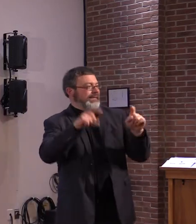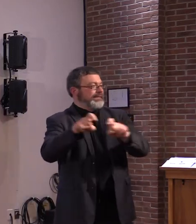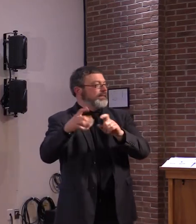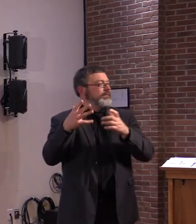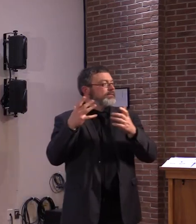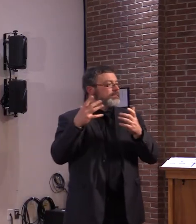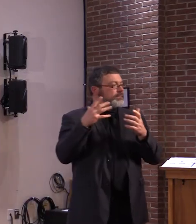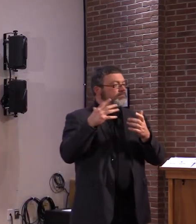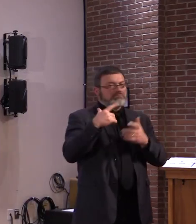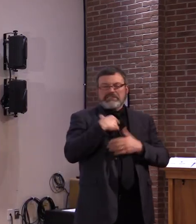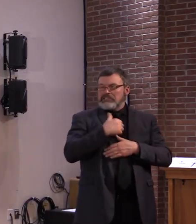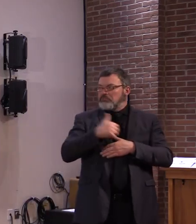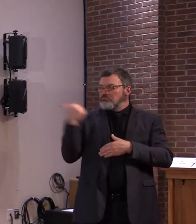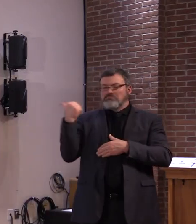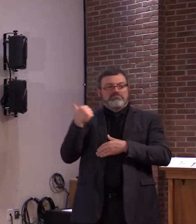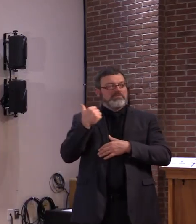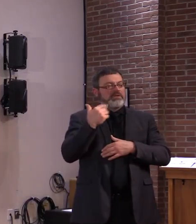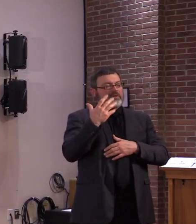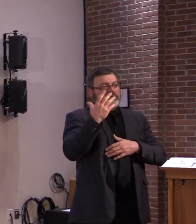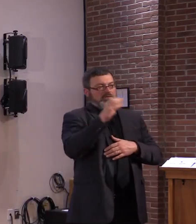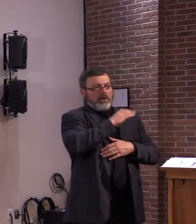well.